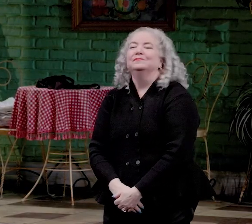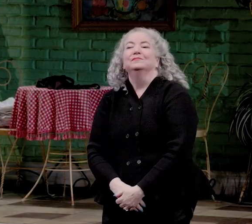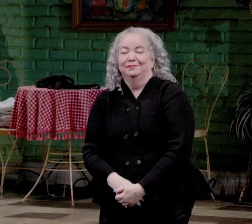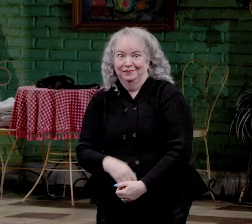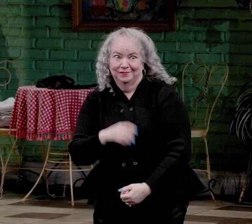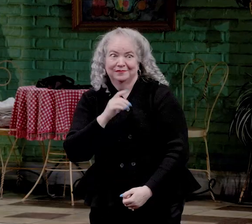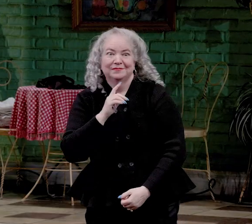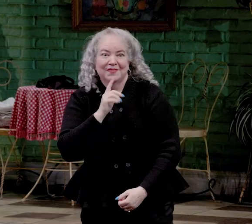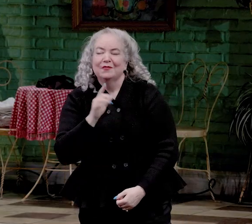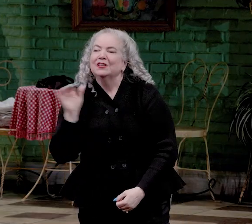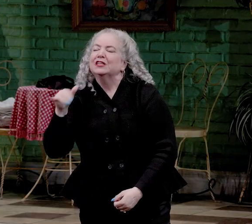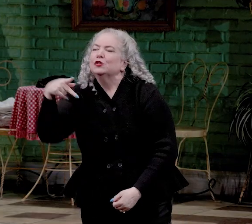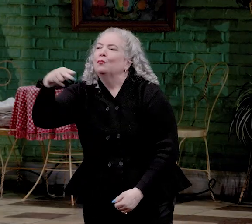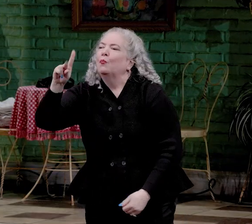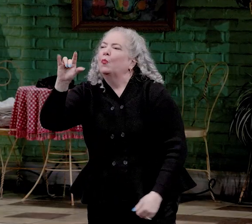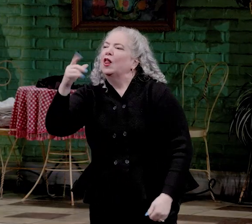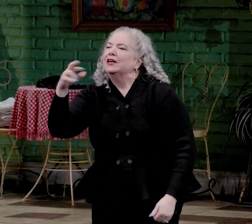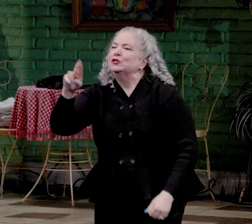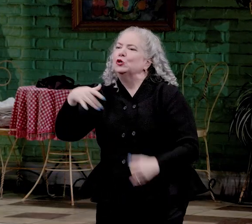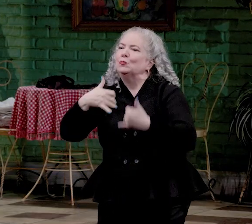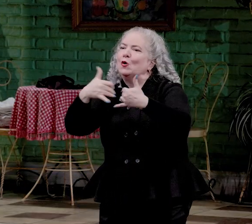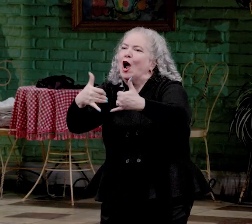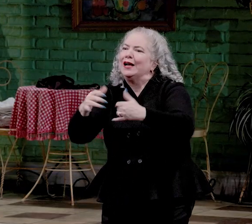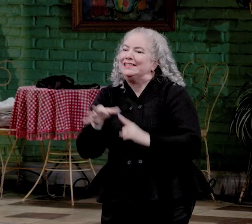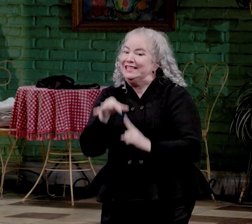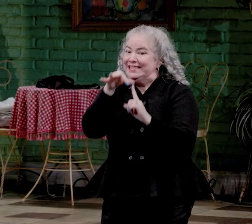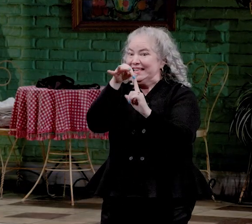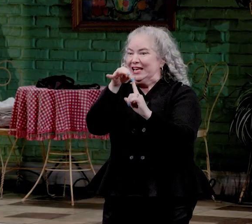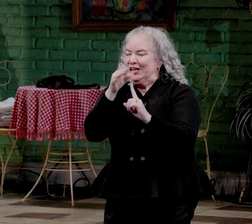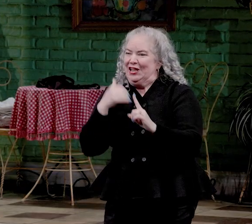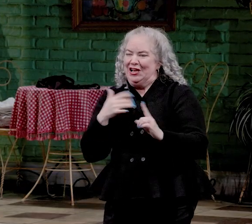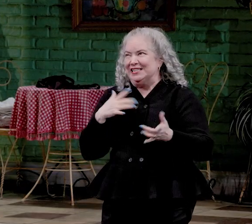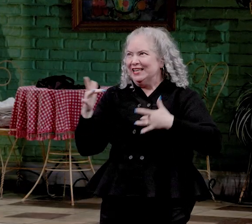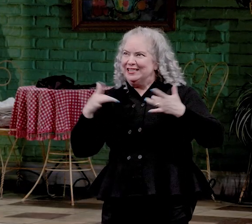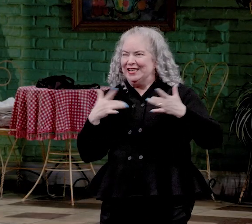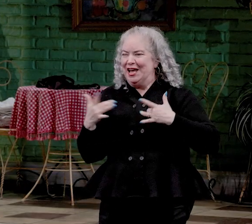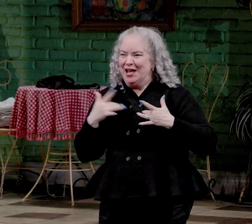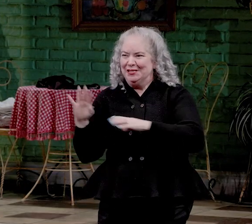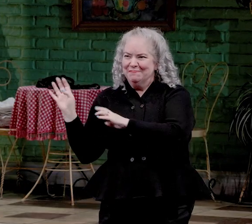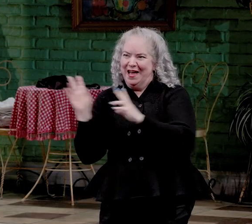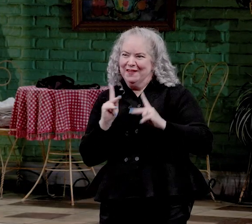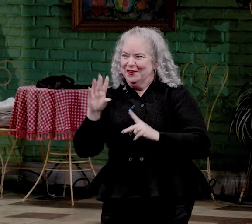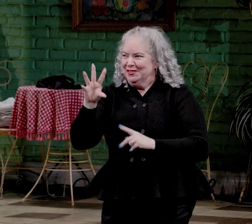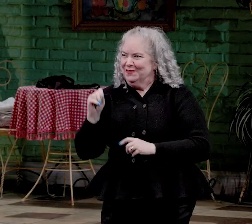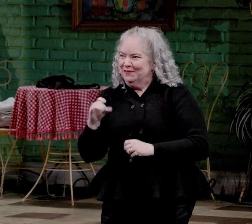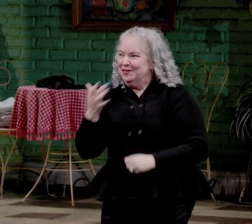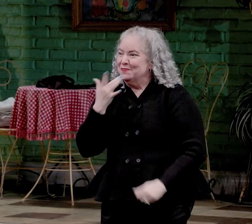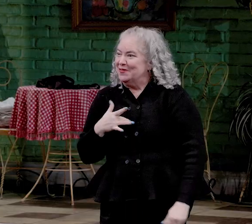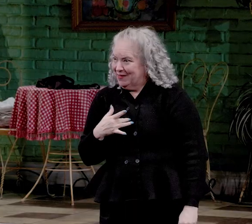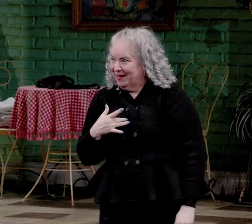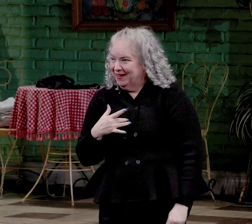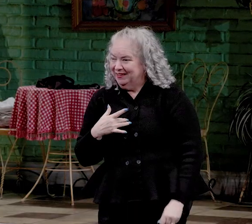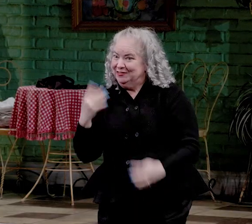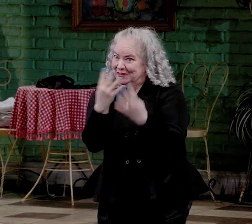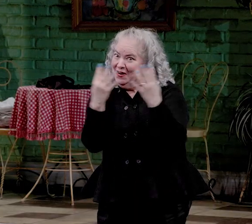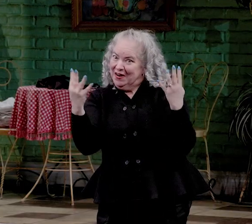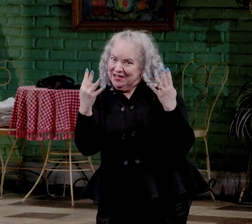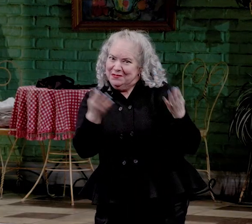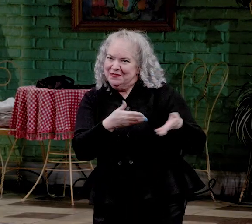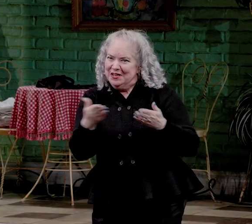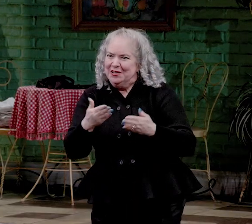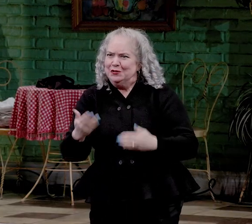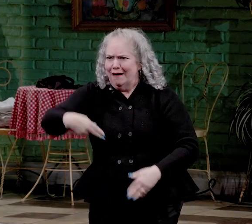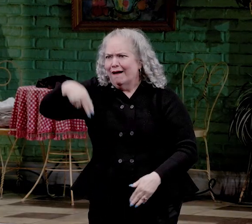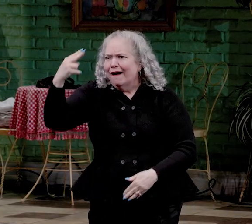Tony and Pulitzer Prize-winning singular sensation is back for its 50th birthday. A Chorus Line takes you inside the